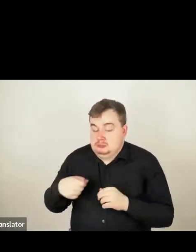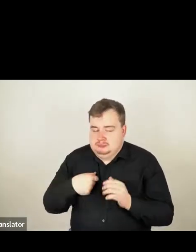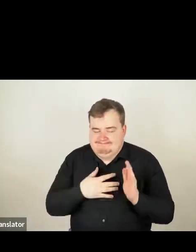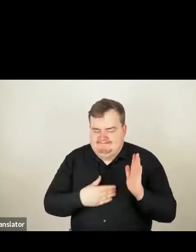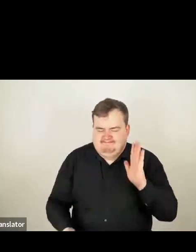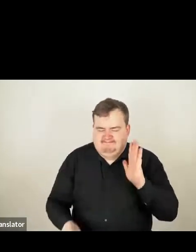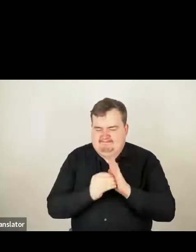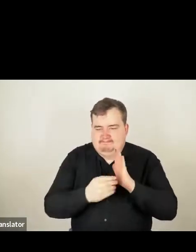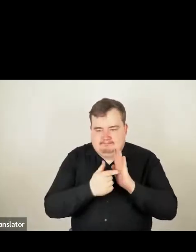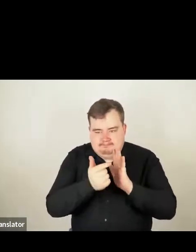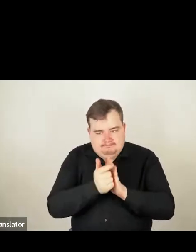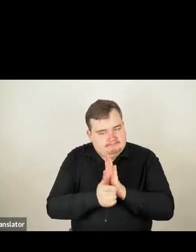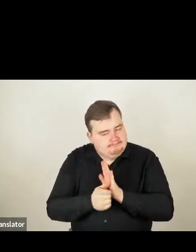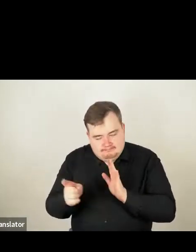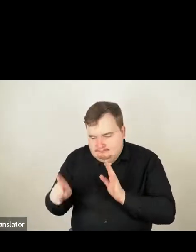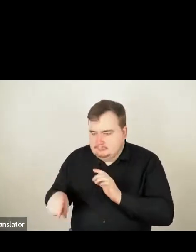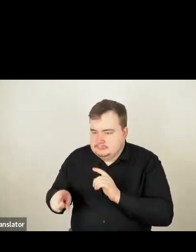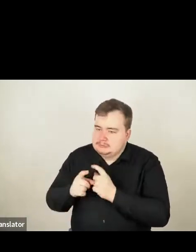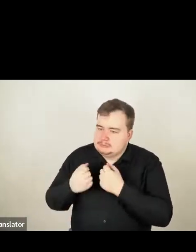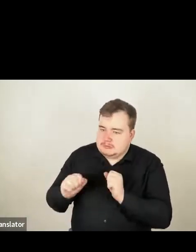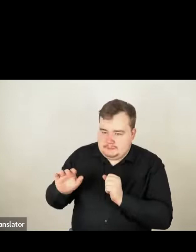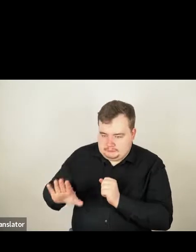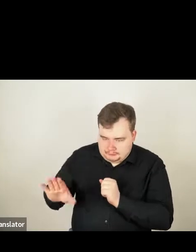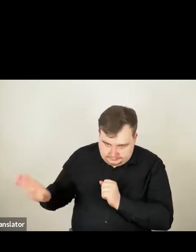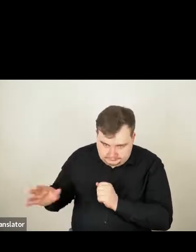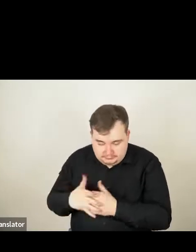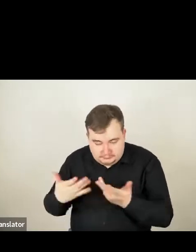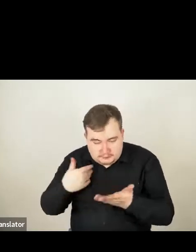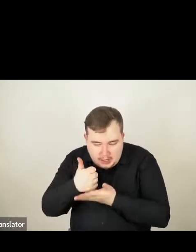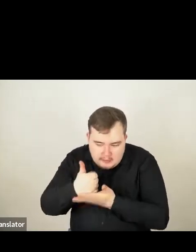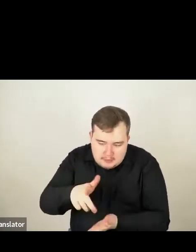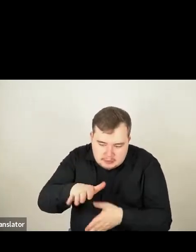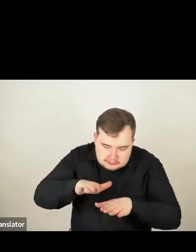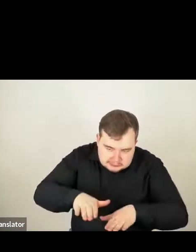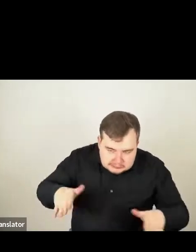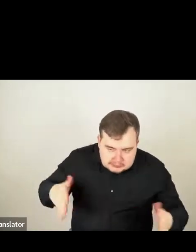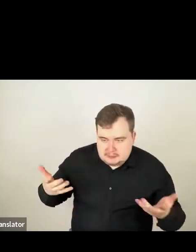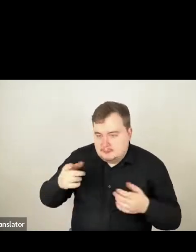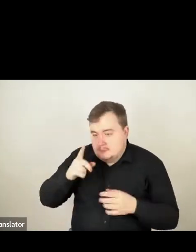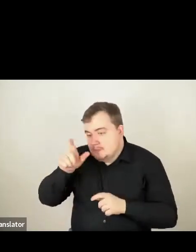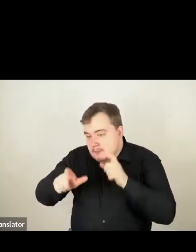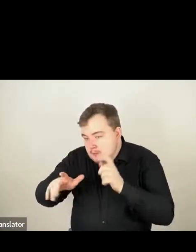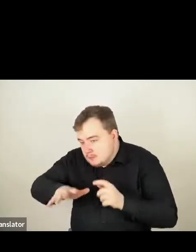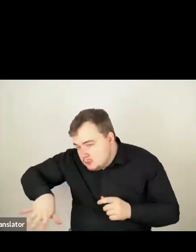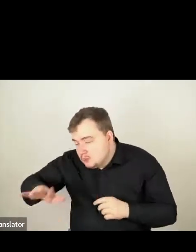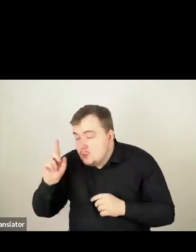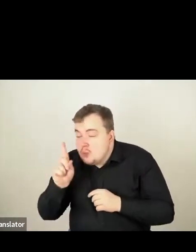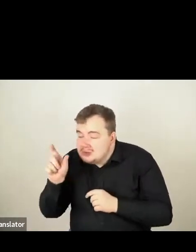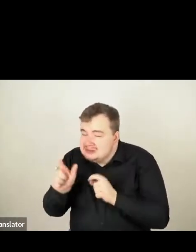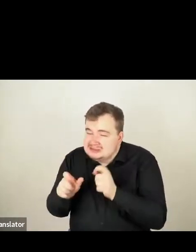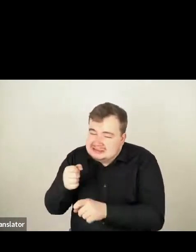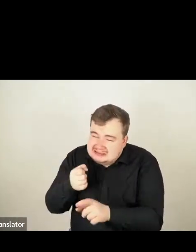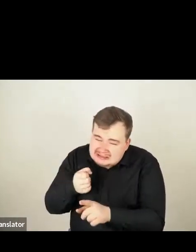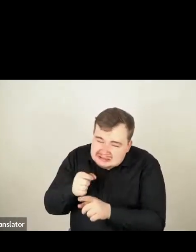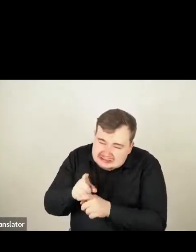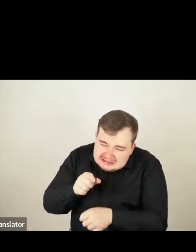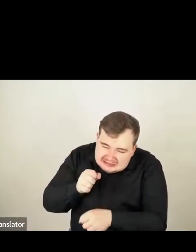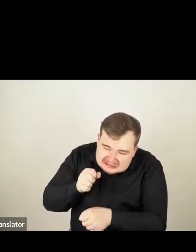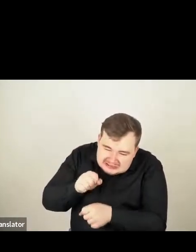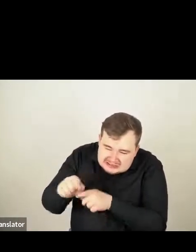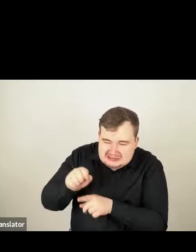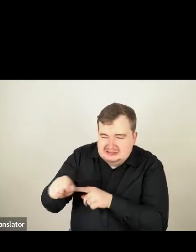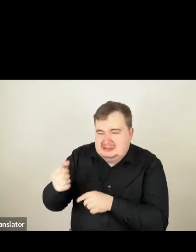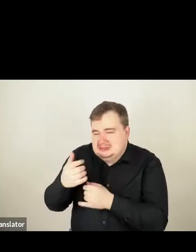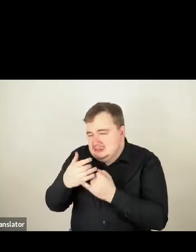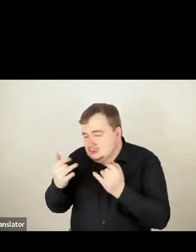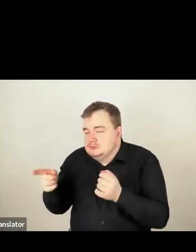for children and for all the society members that do suffer such kind of violence to report it and to find the